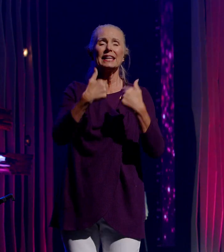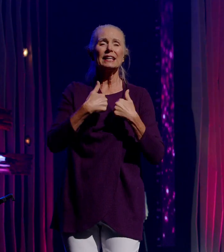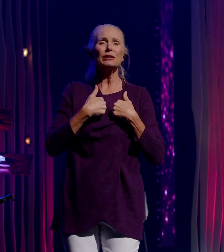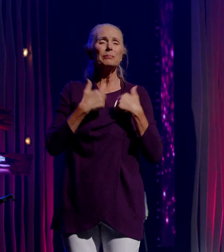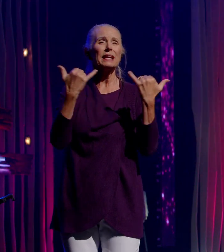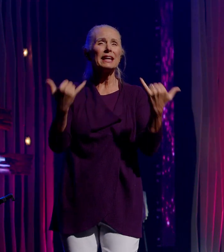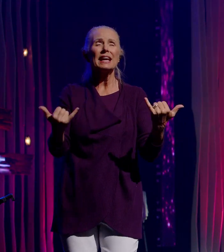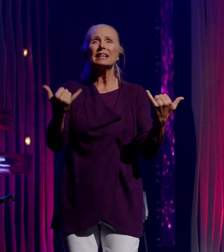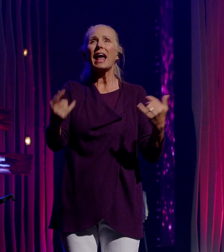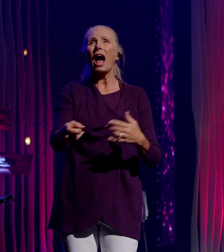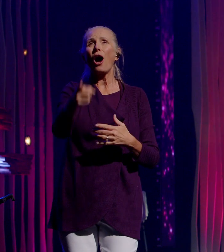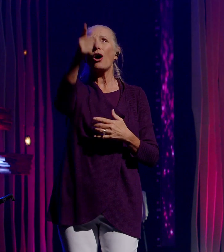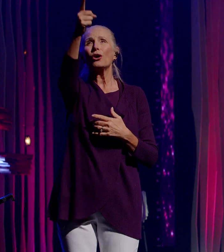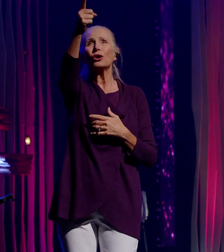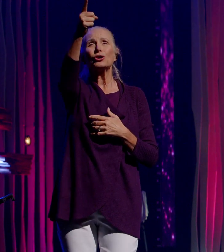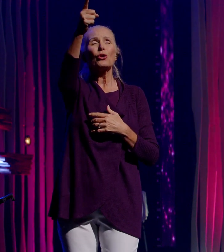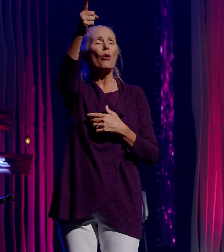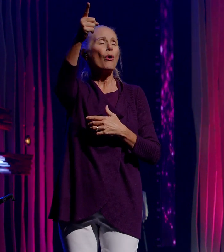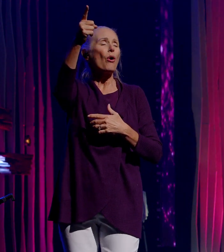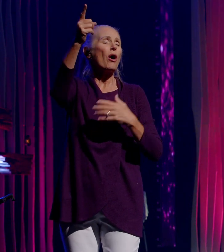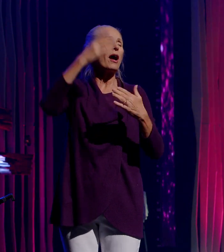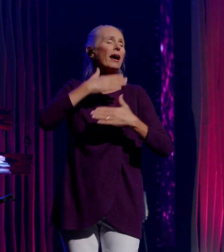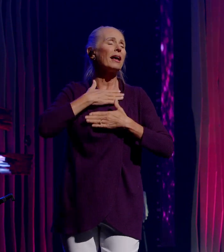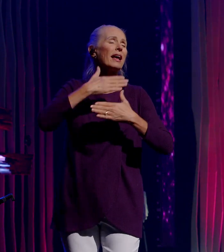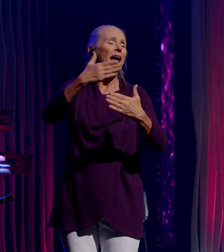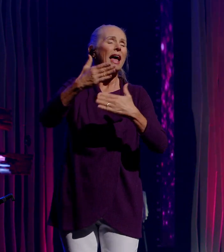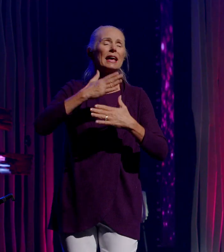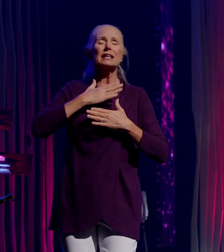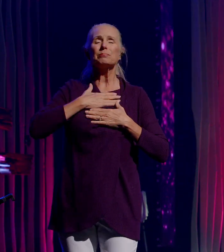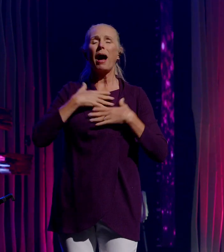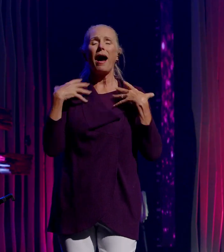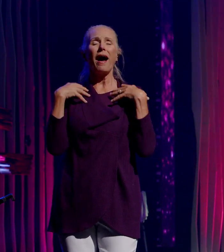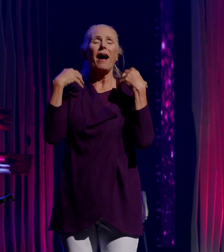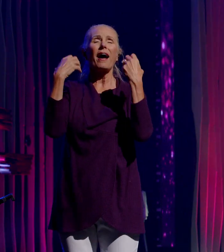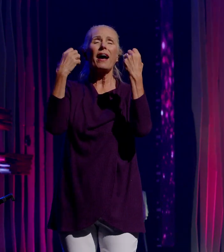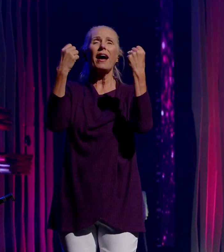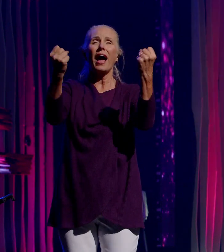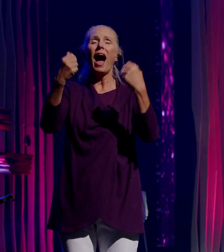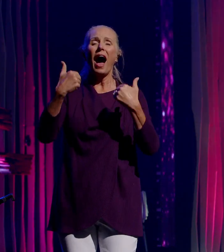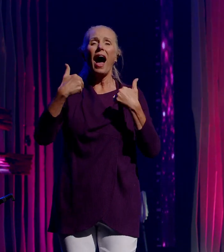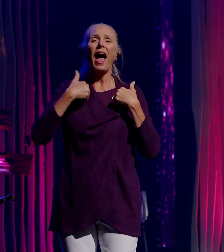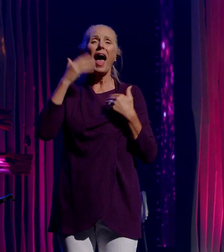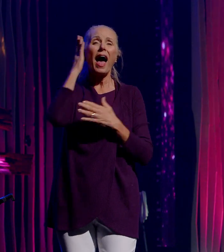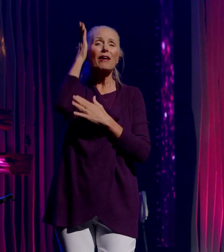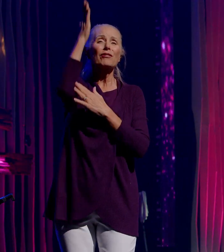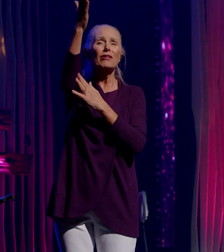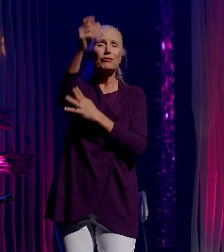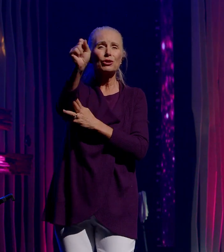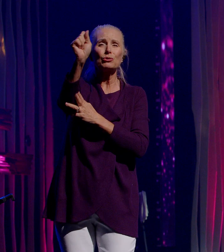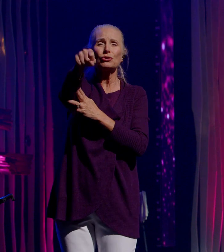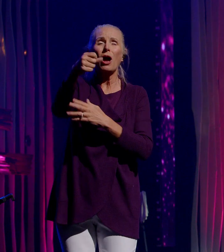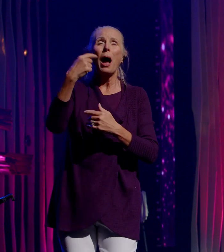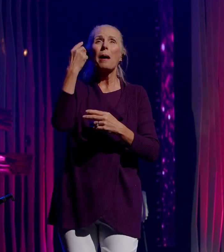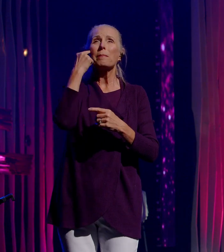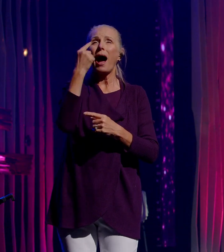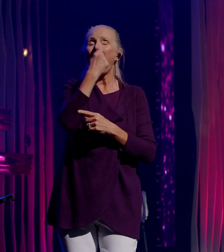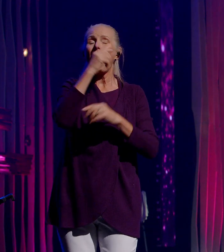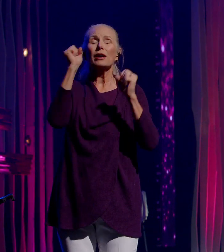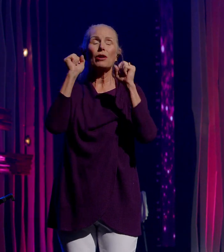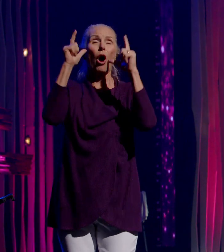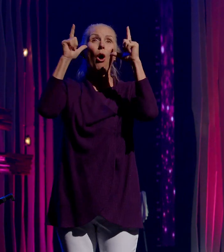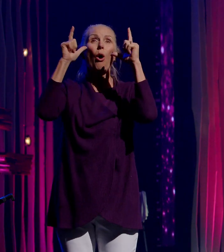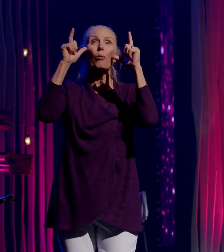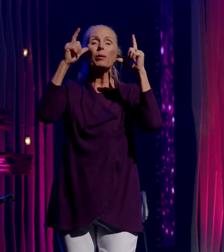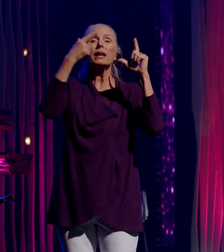your love is the air that I'm breathing. I have a future, my eyes are